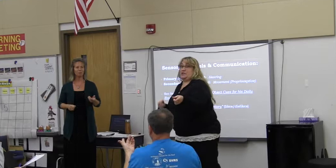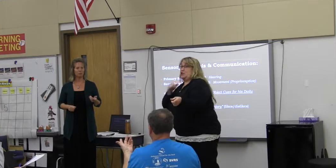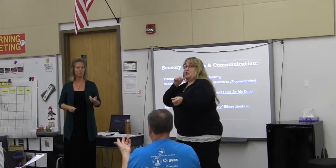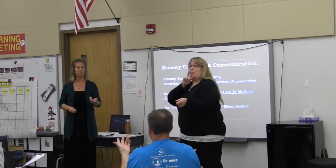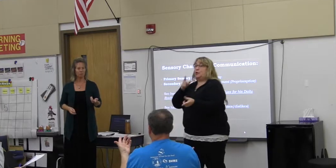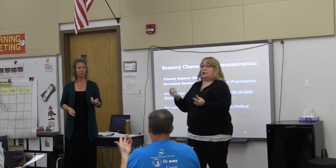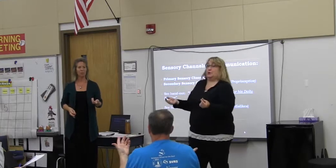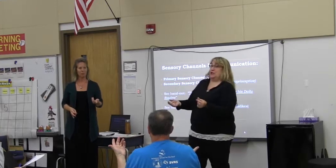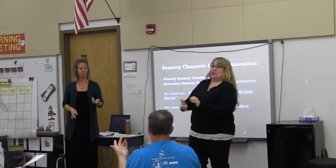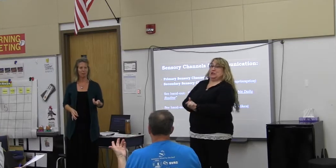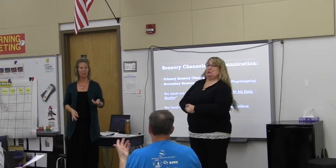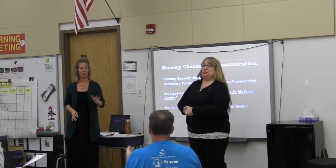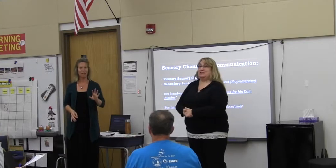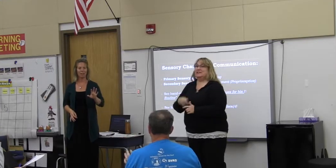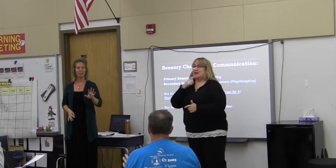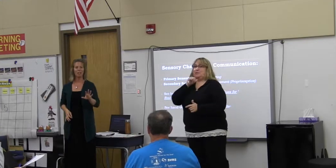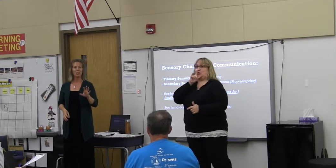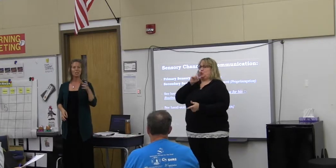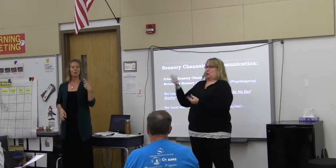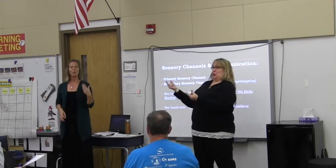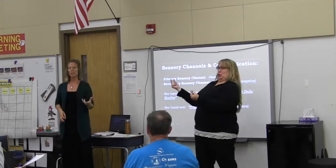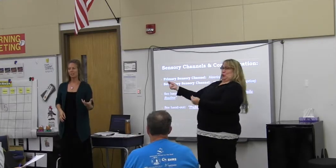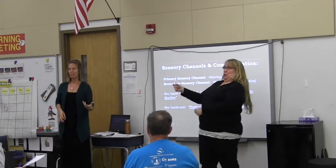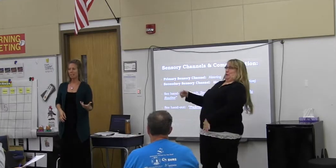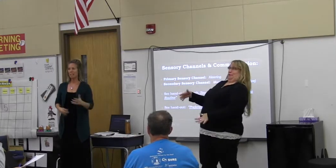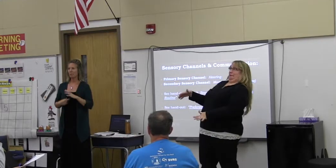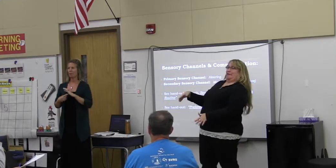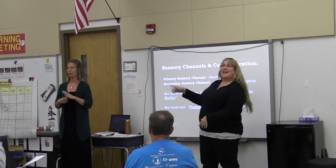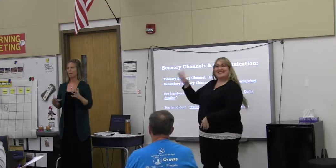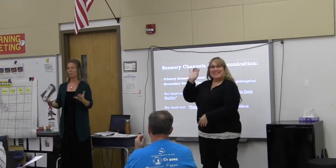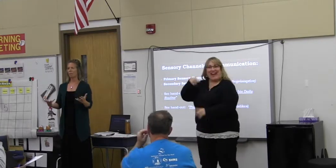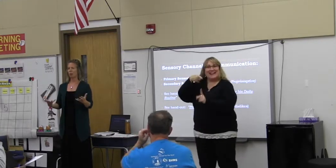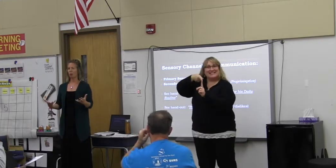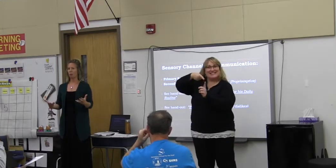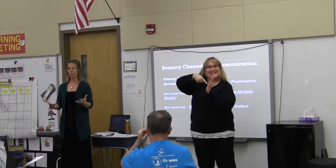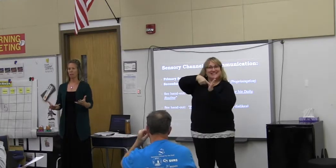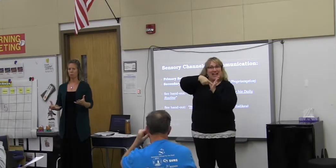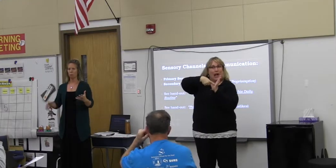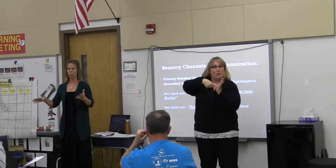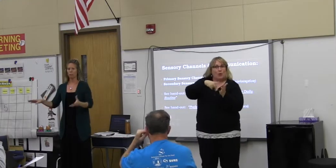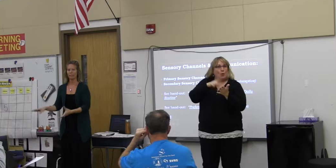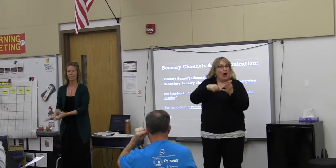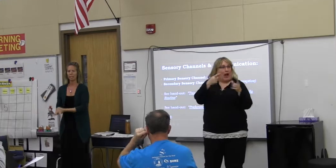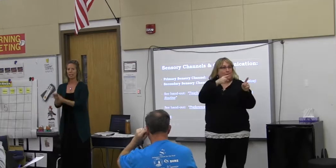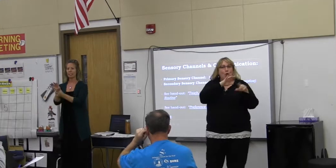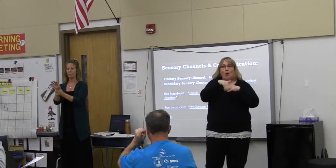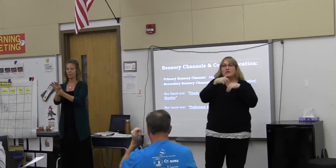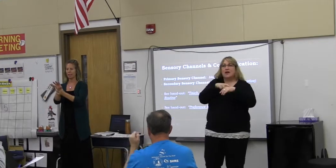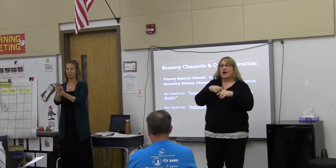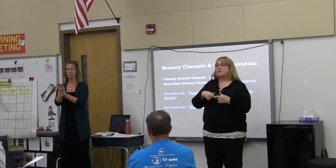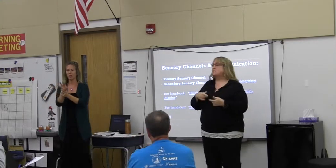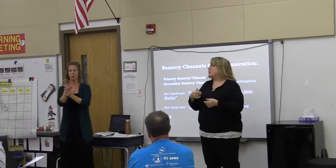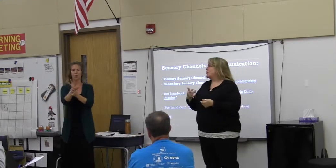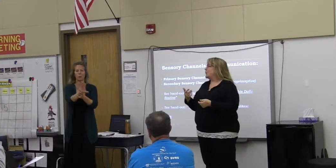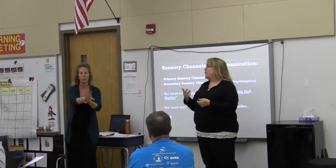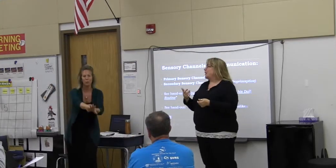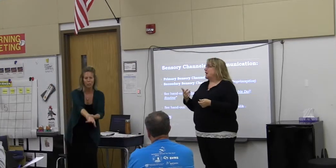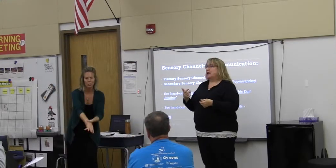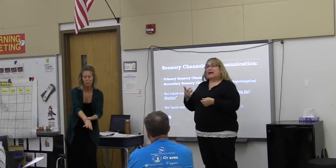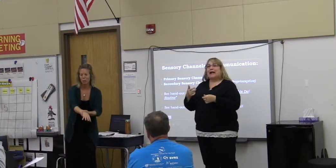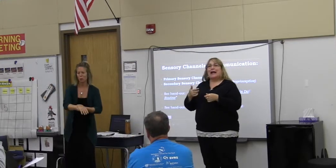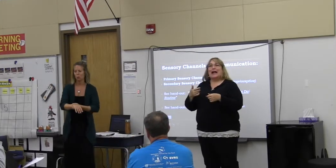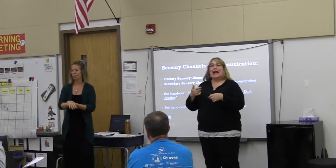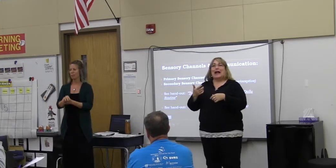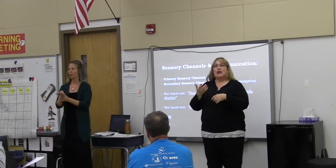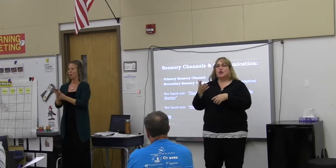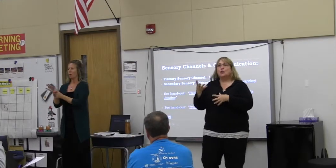I wasn't sure what you were going to do. Okay. So this is an example of what happens all the time. We want to take our kids' hands, we want to put it